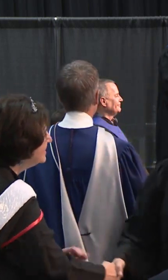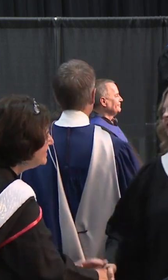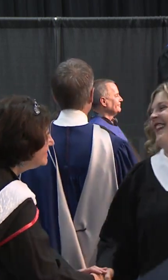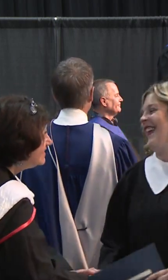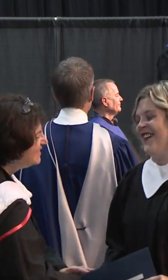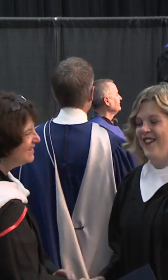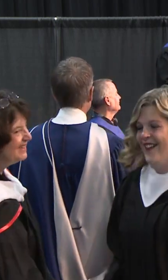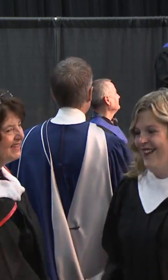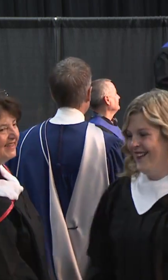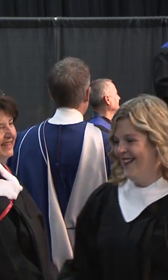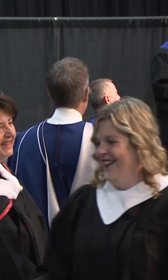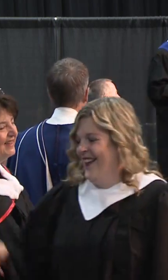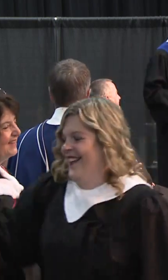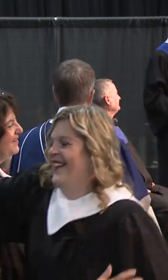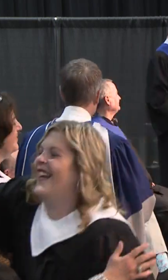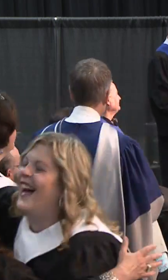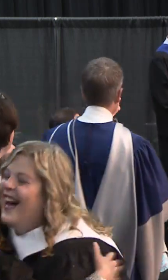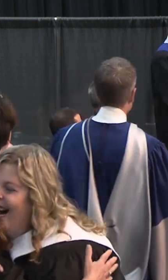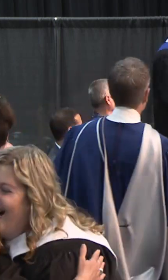Shelby Dayo.